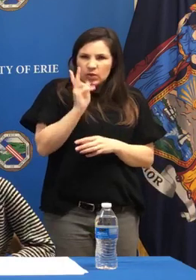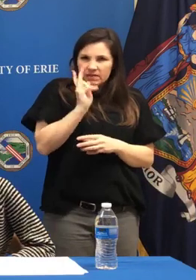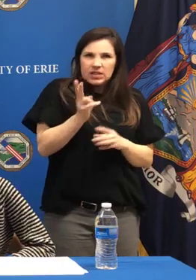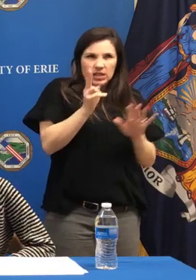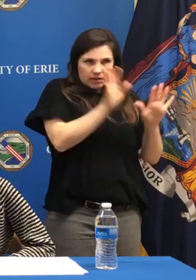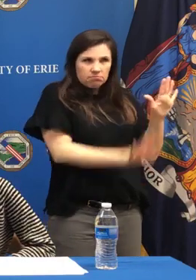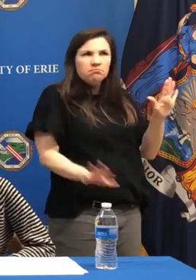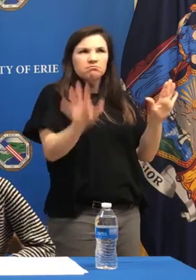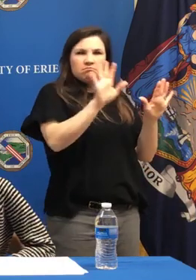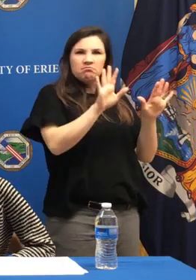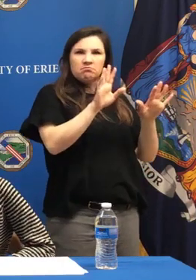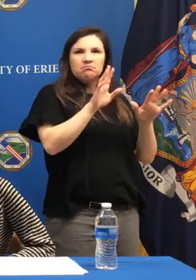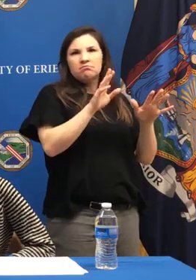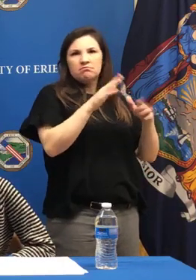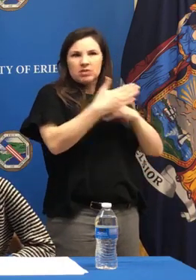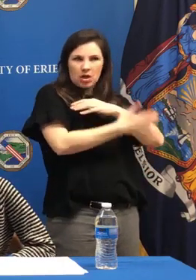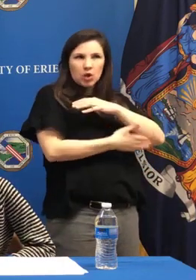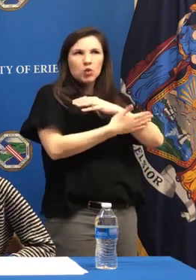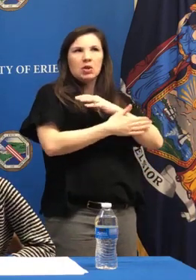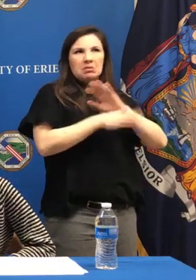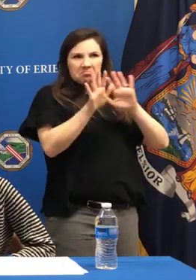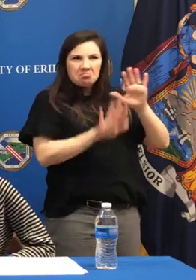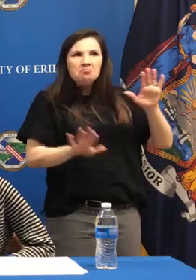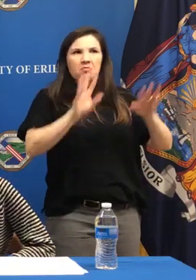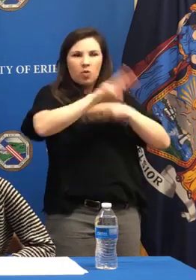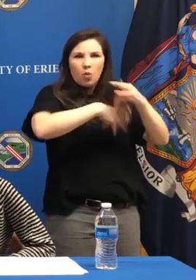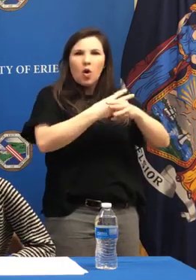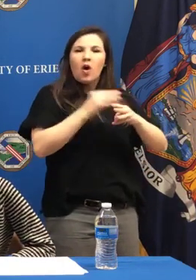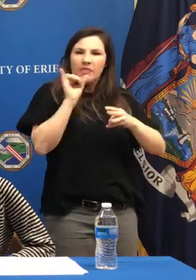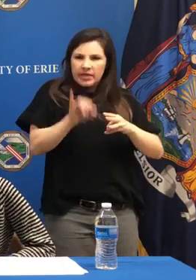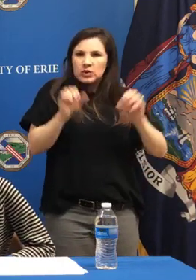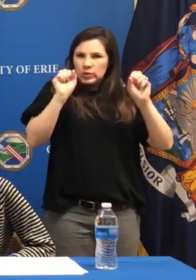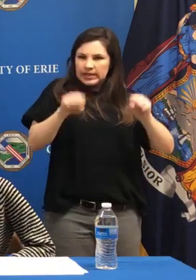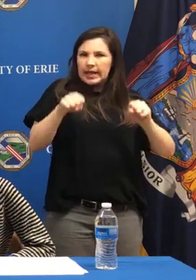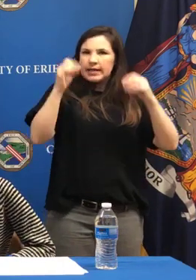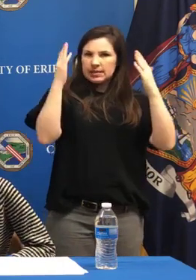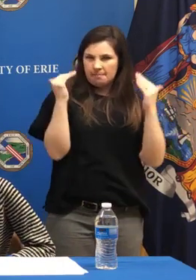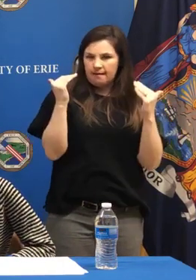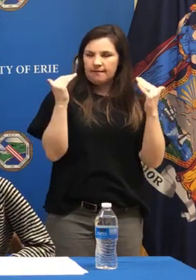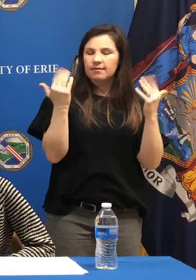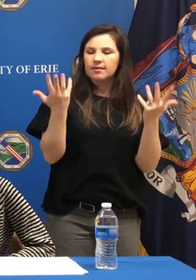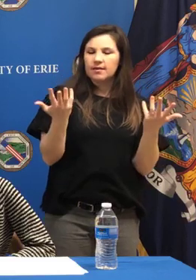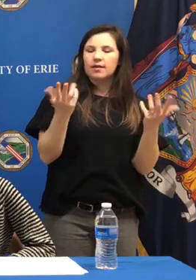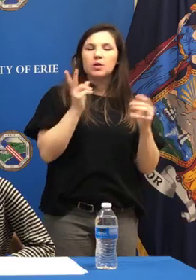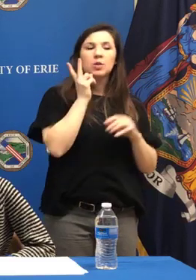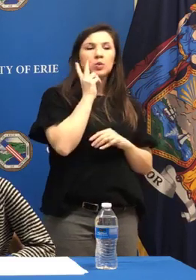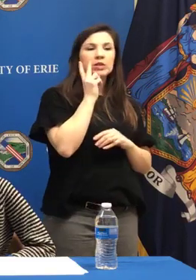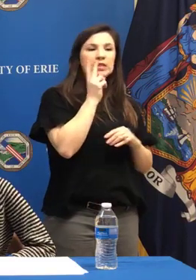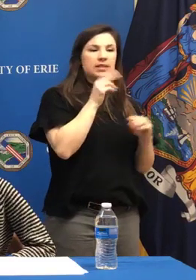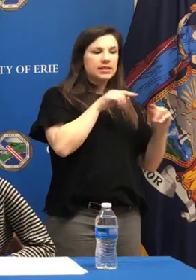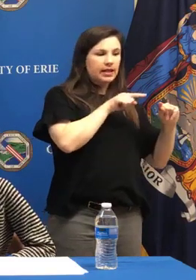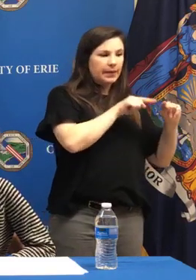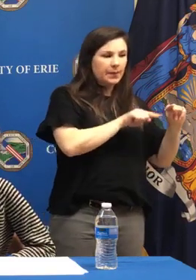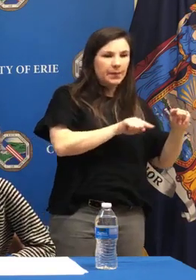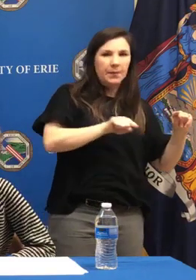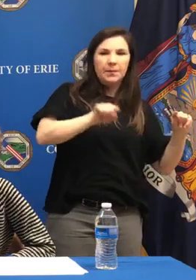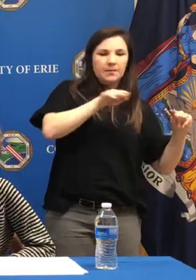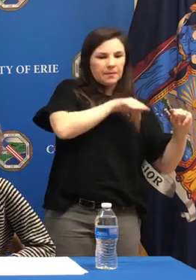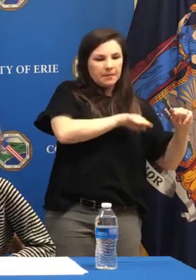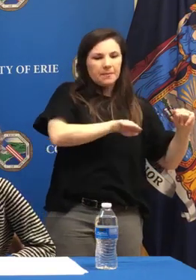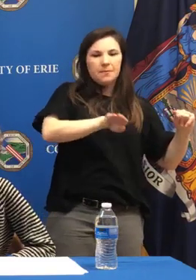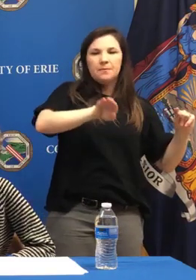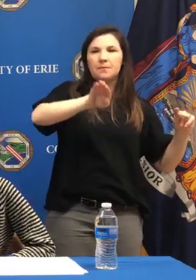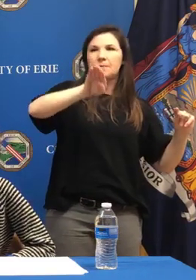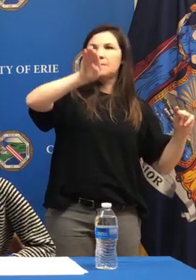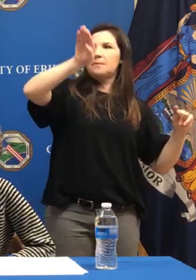and internationally. This is what we can expect from COVID-19. So we see, a pretty steep rise in